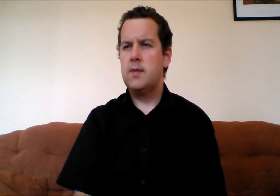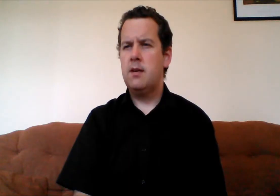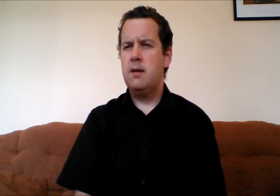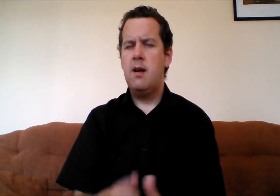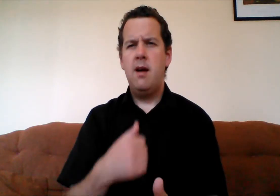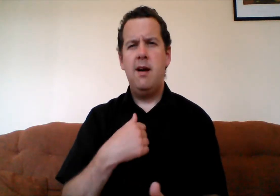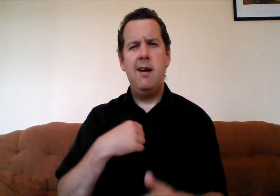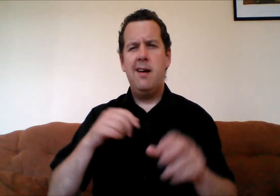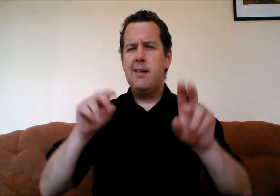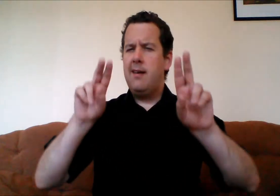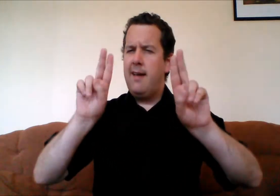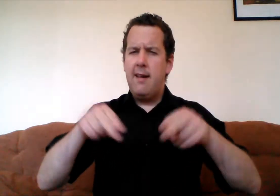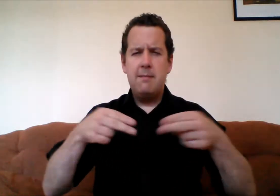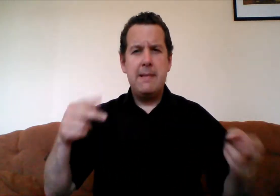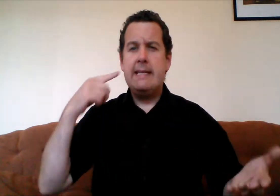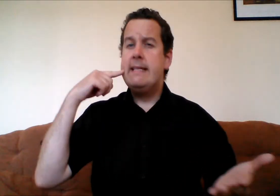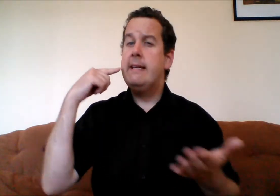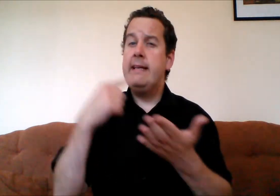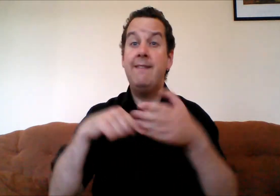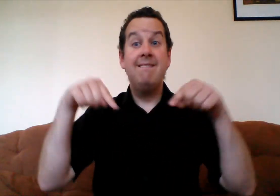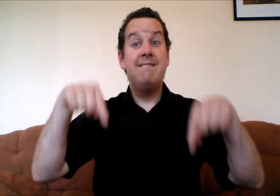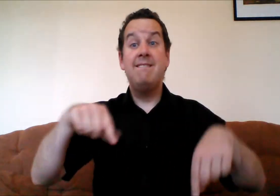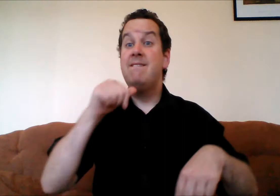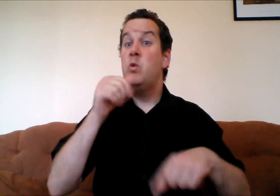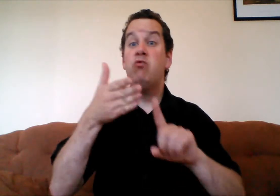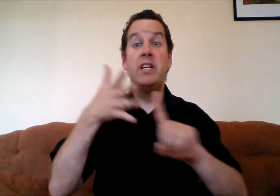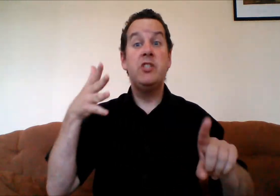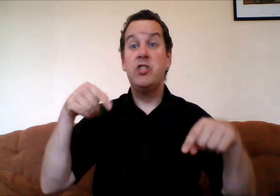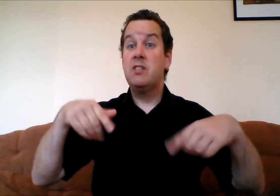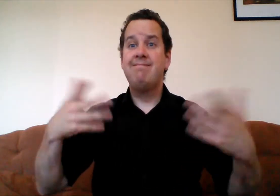Visual. Believe that we don't recognise it. No, it's appalling, and the